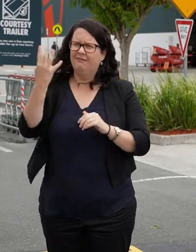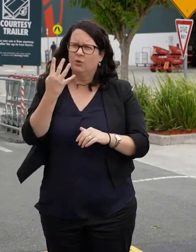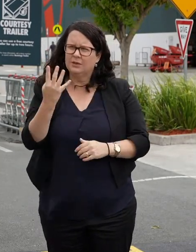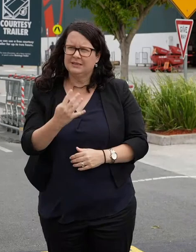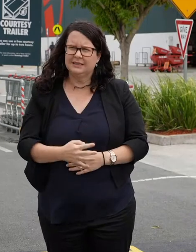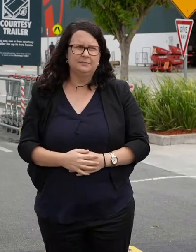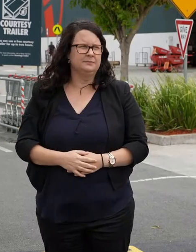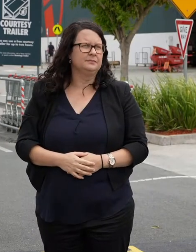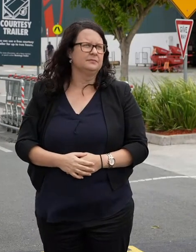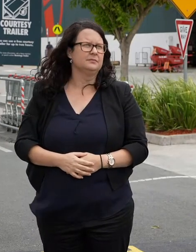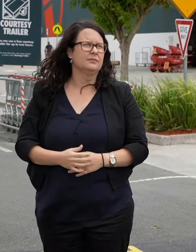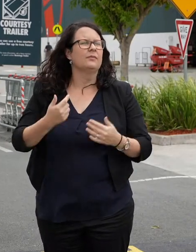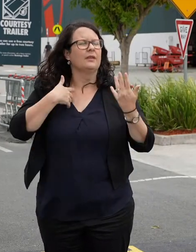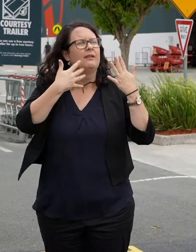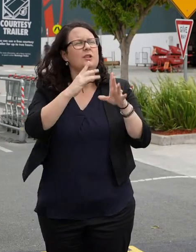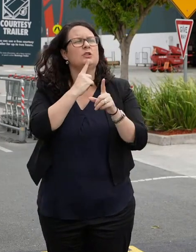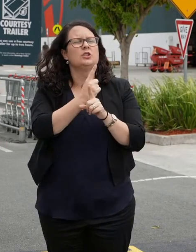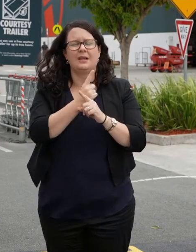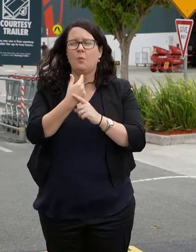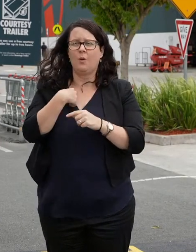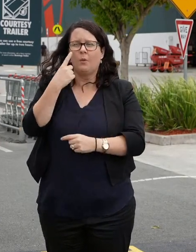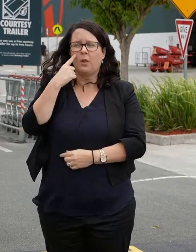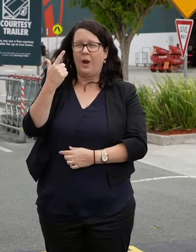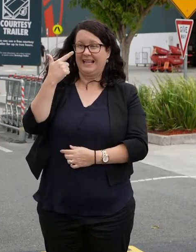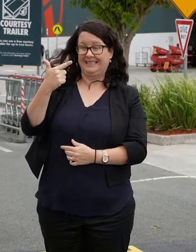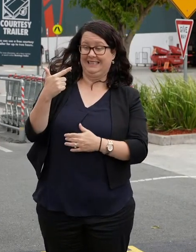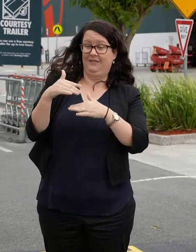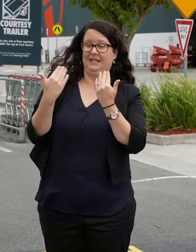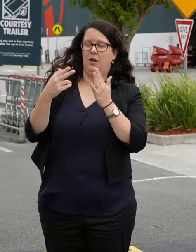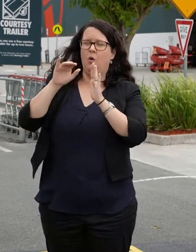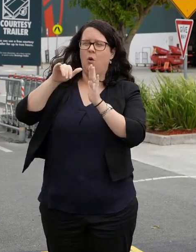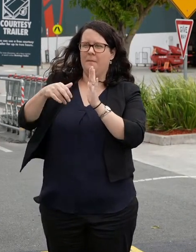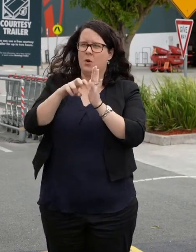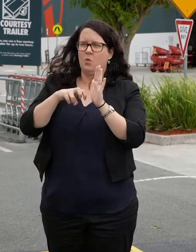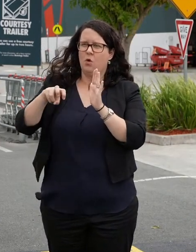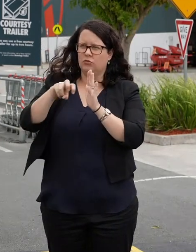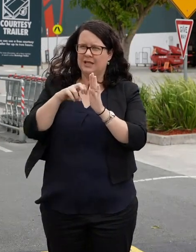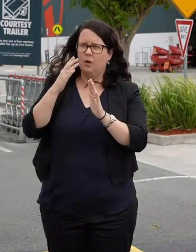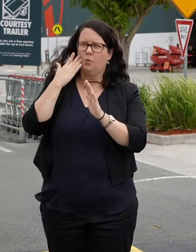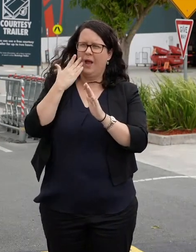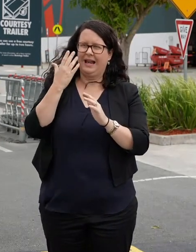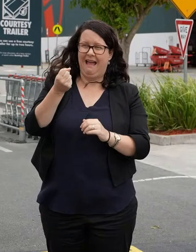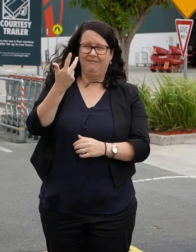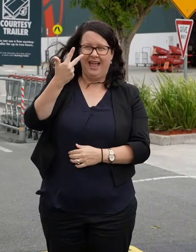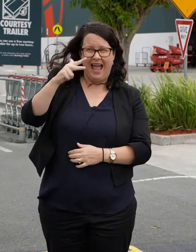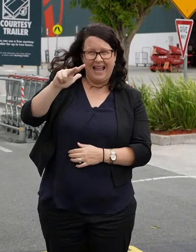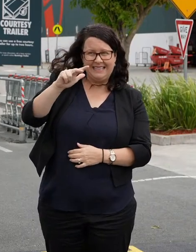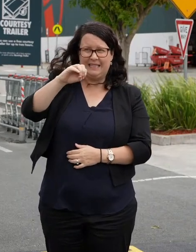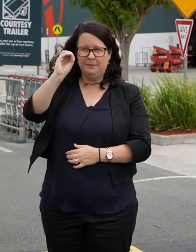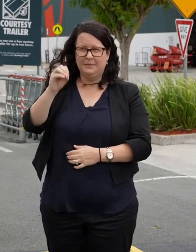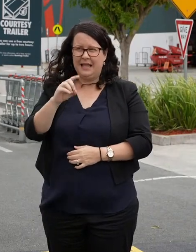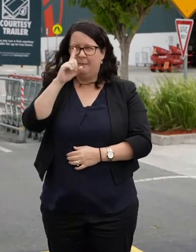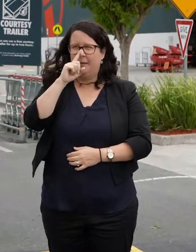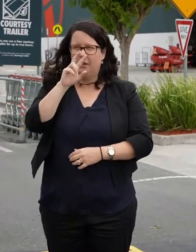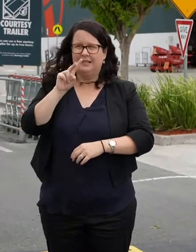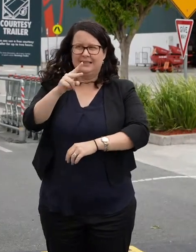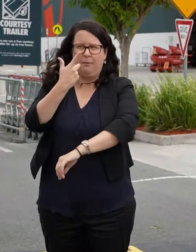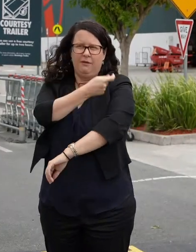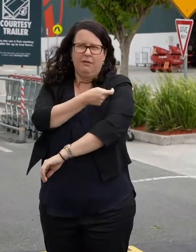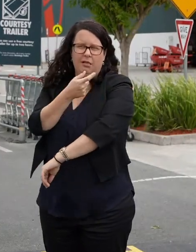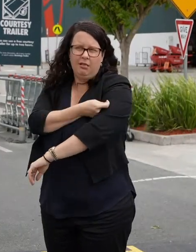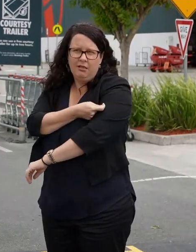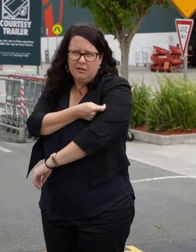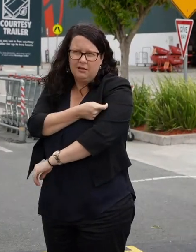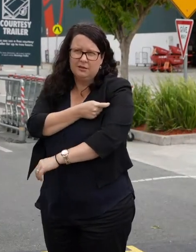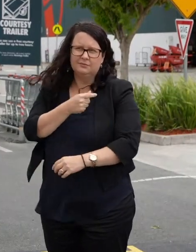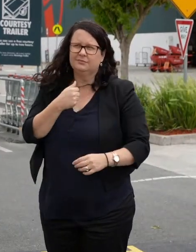just mentioned we'll look at the 7 days as we get to that 80% double dose. It is too much of a risk to do